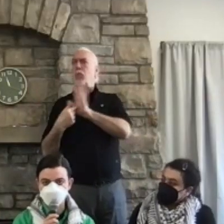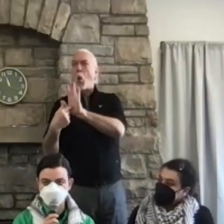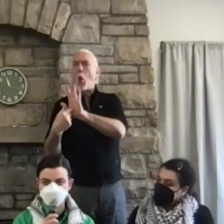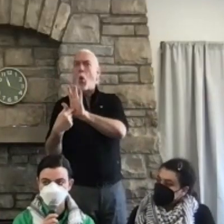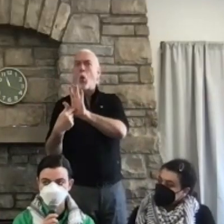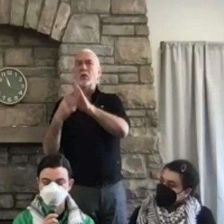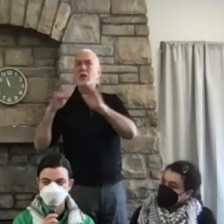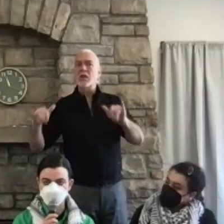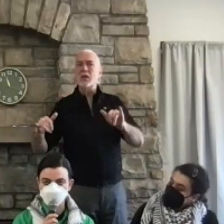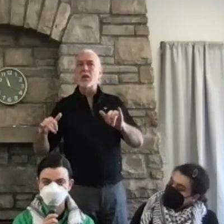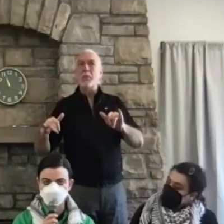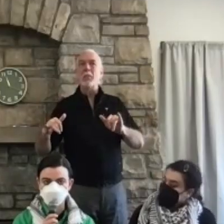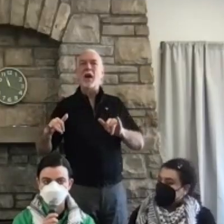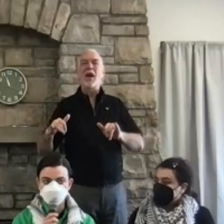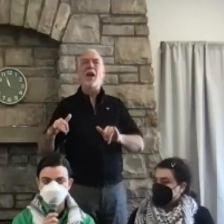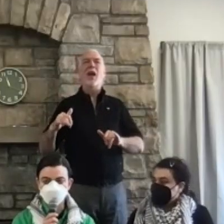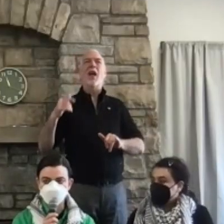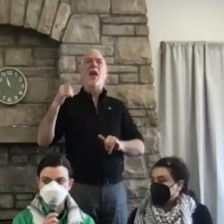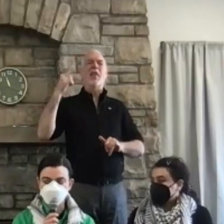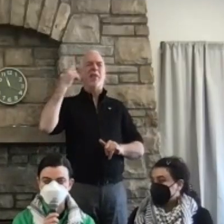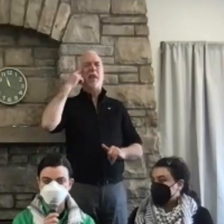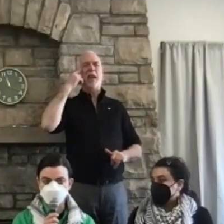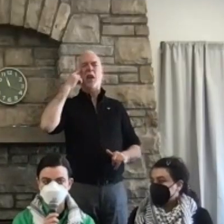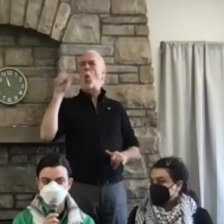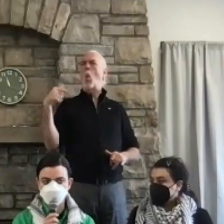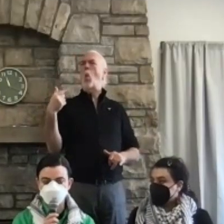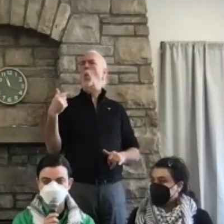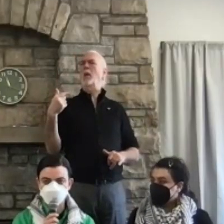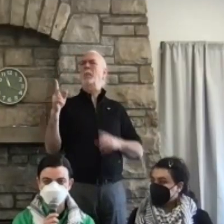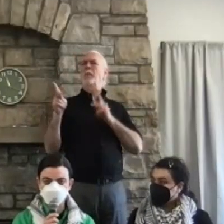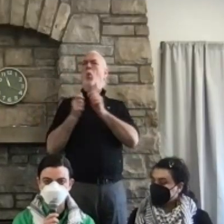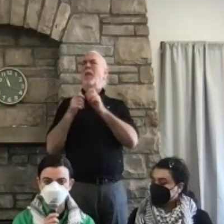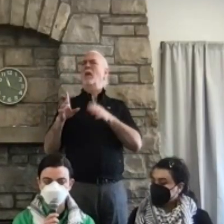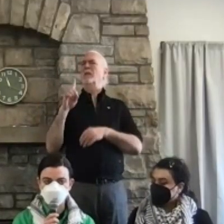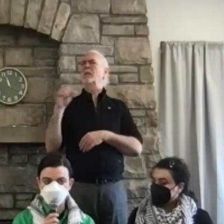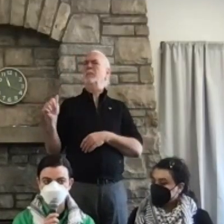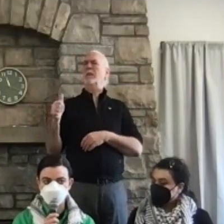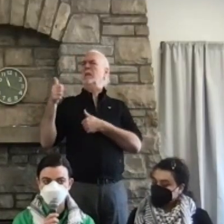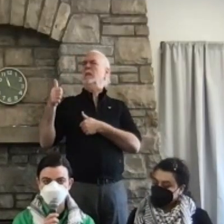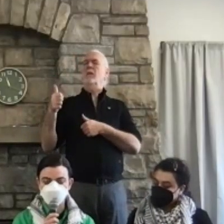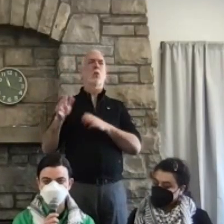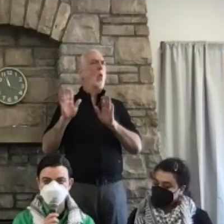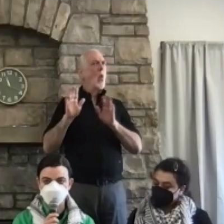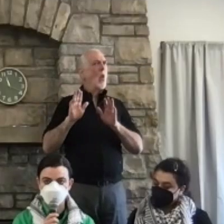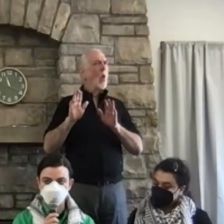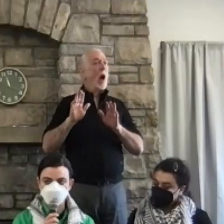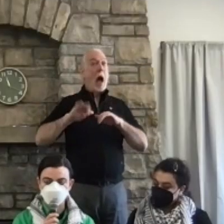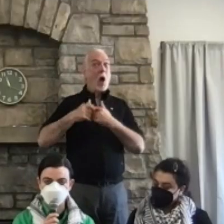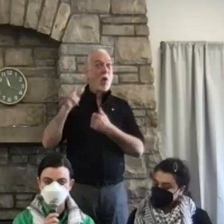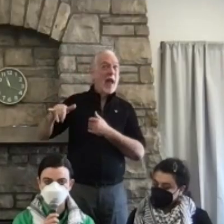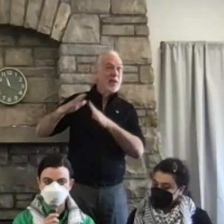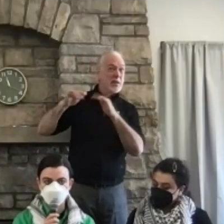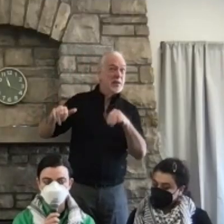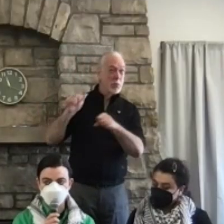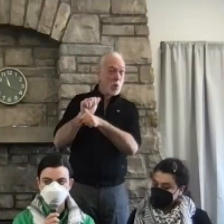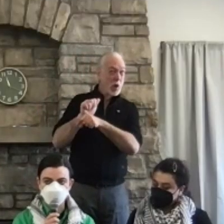and inaccessibility. And once we start being aware of those systems and how they're working, that is really helpful, not